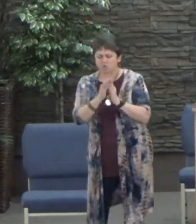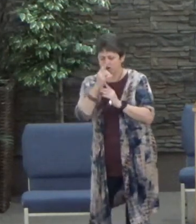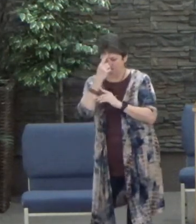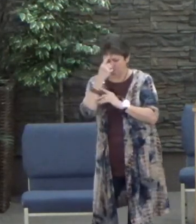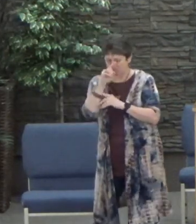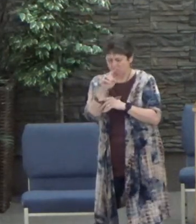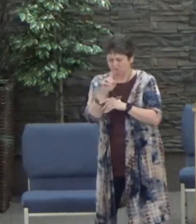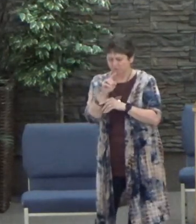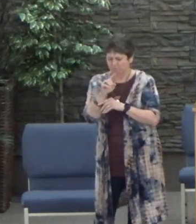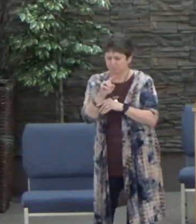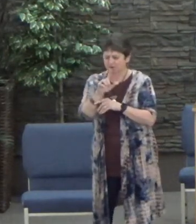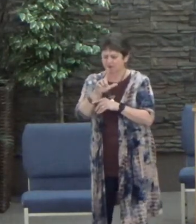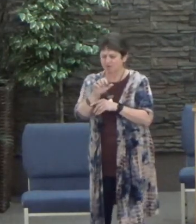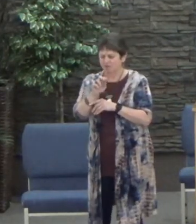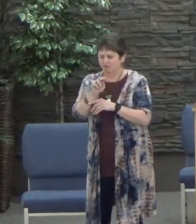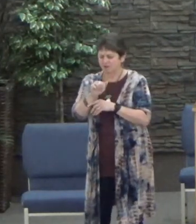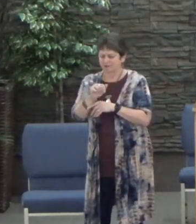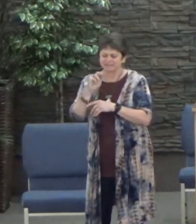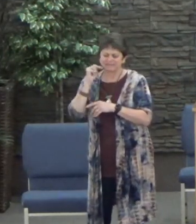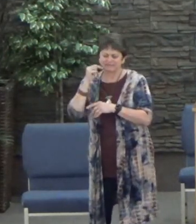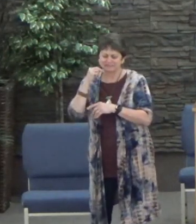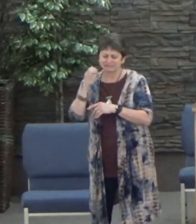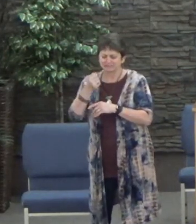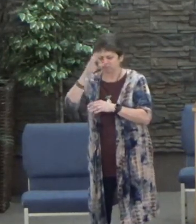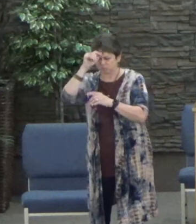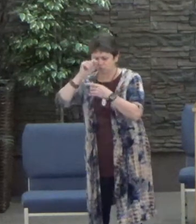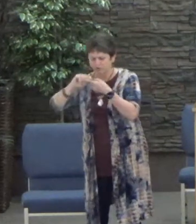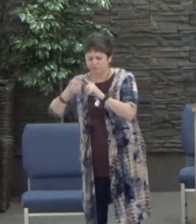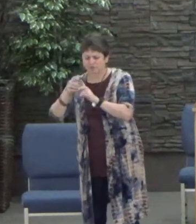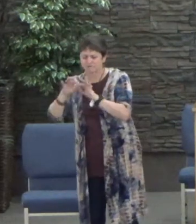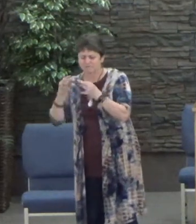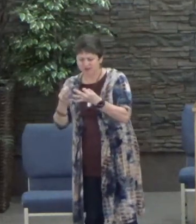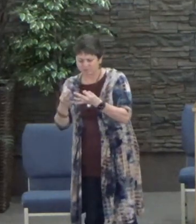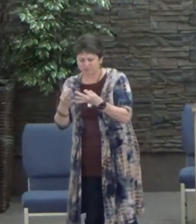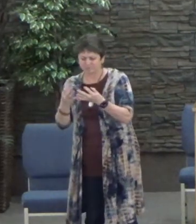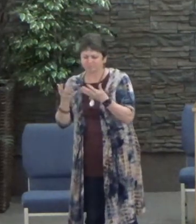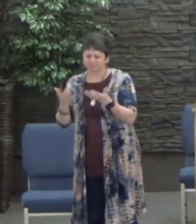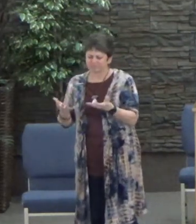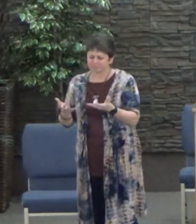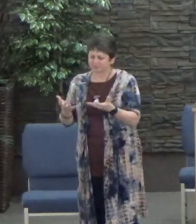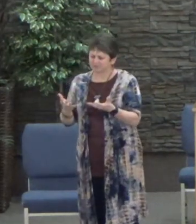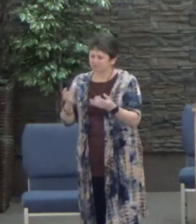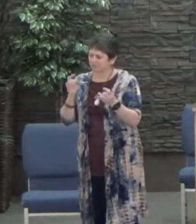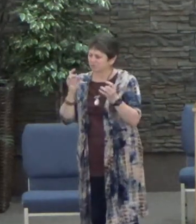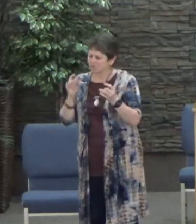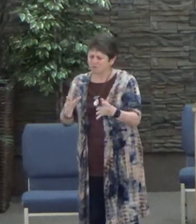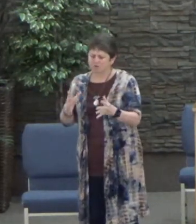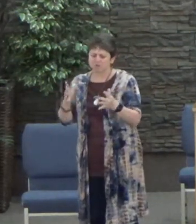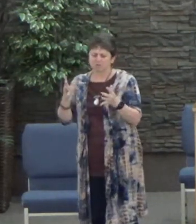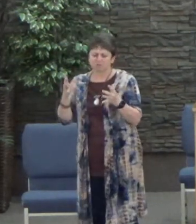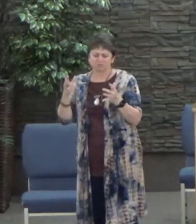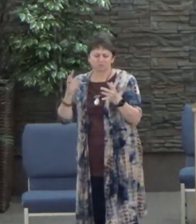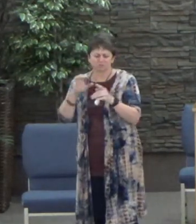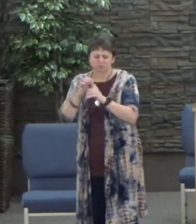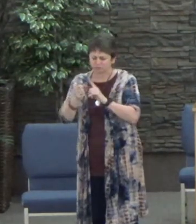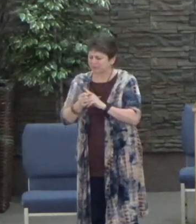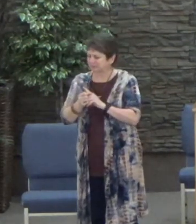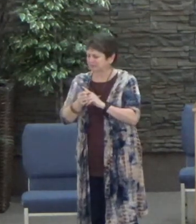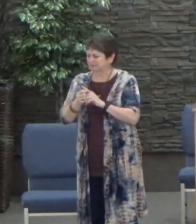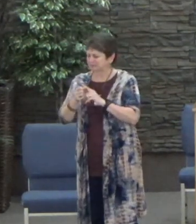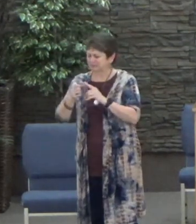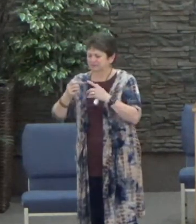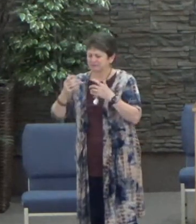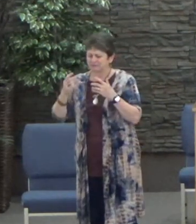for Lana's niece's boyfriend's family. Father, what a horrible situation